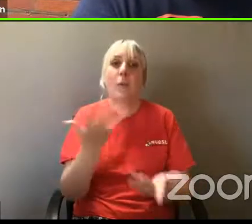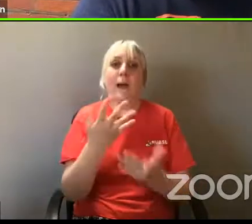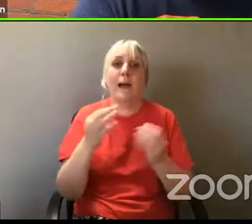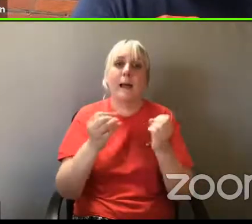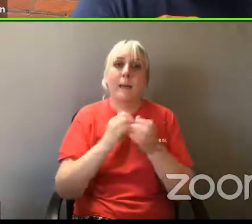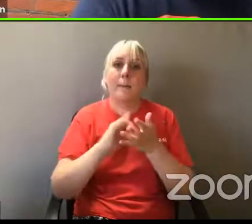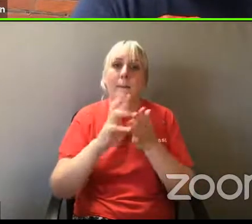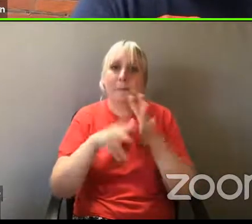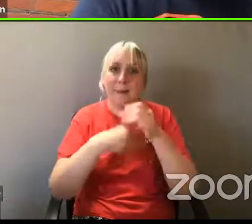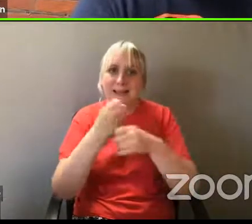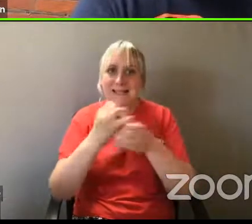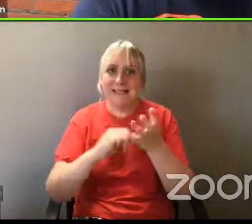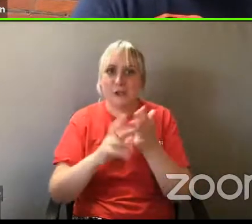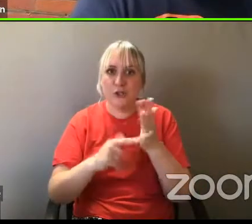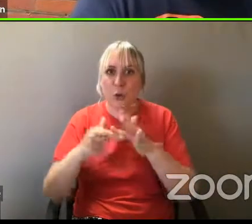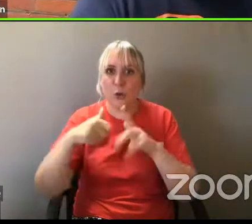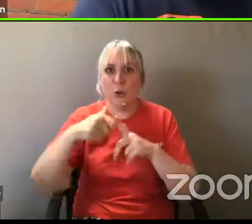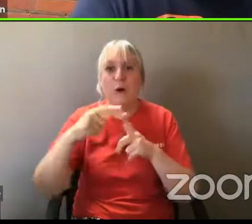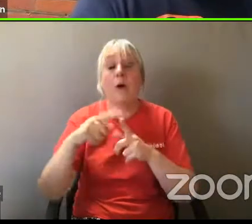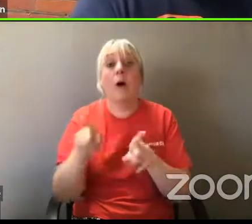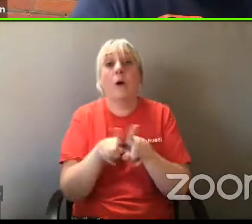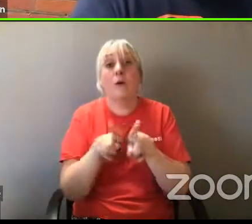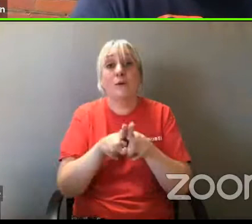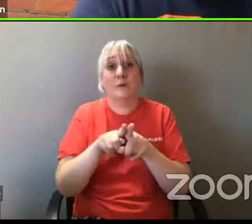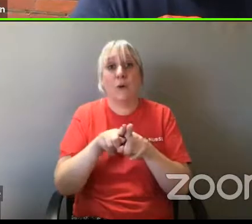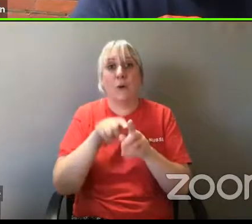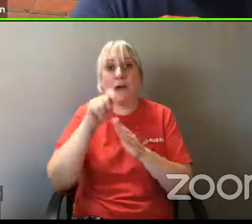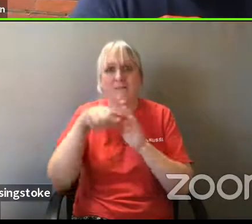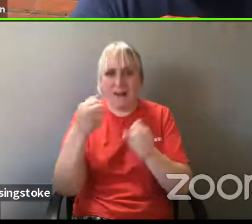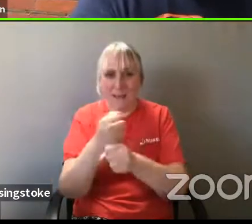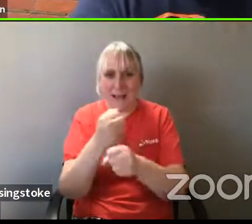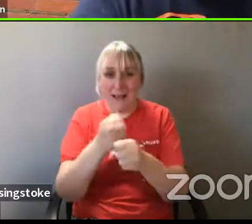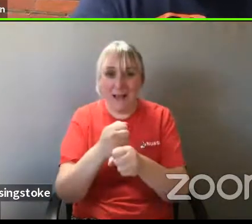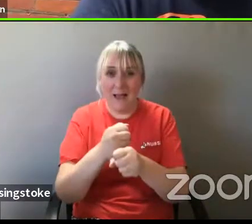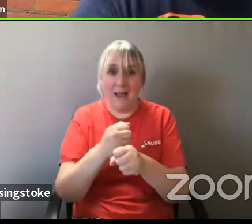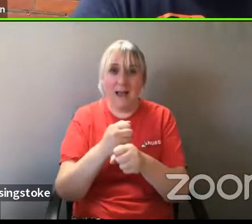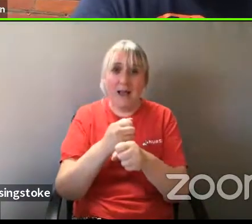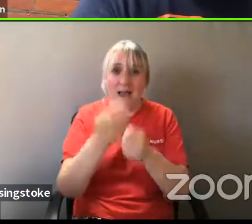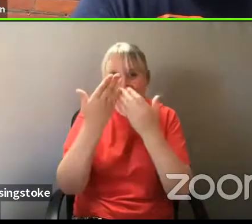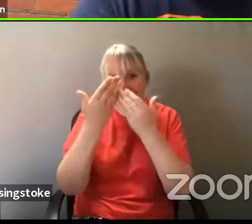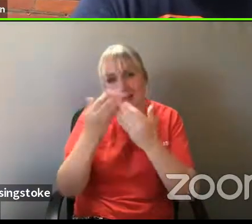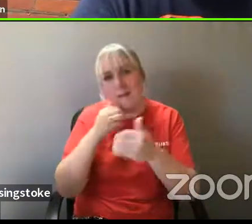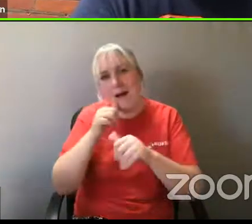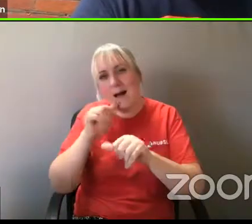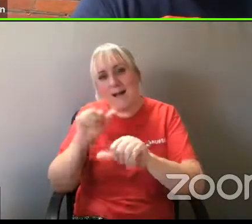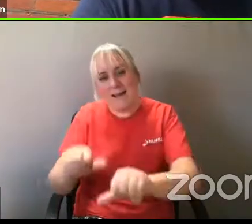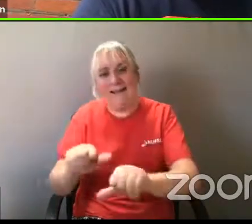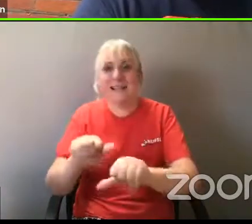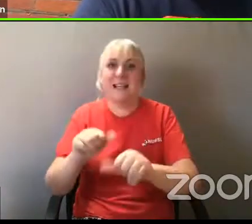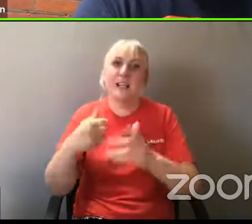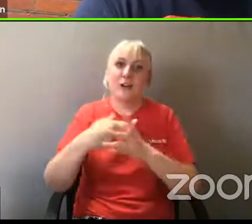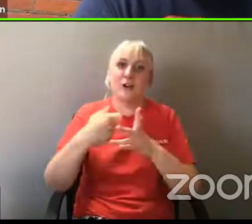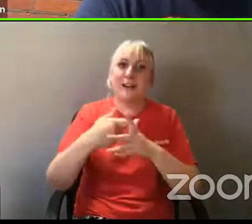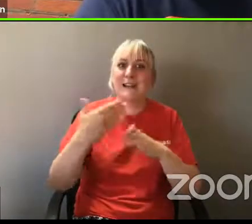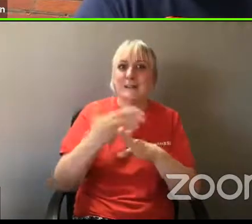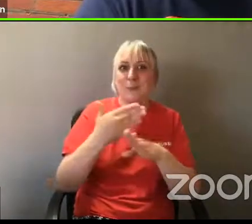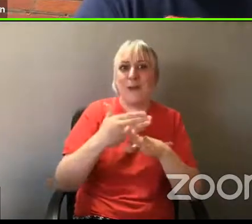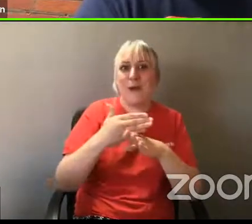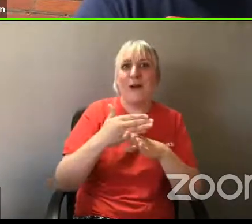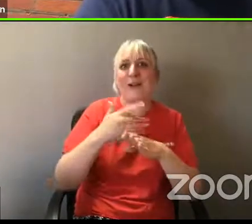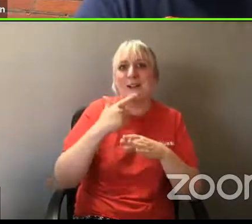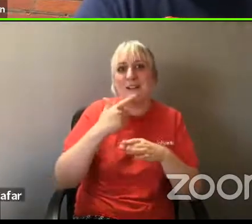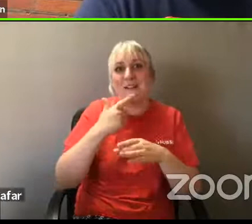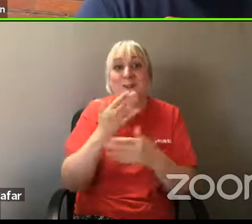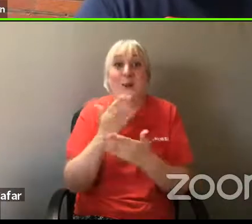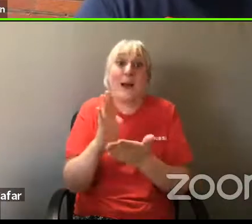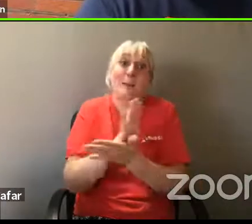and is a filmmaker. So I've admired Karina's work from afar and on Facebook and Twitter. So I'm really pleased to